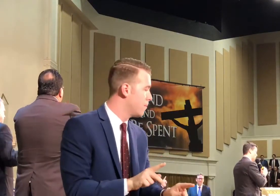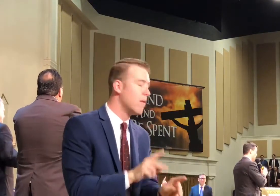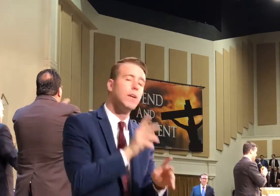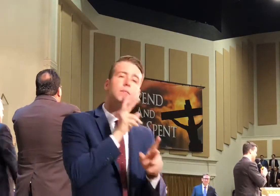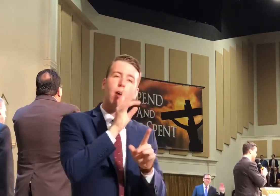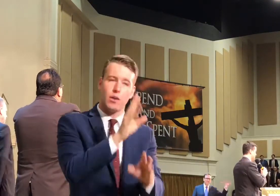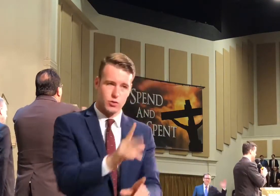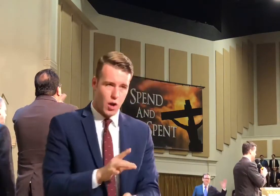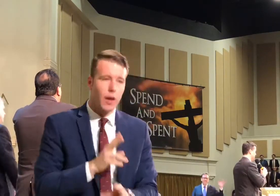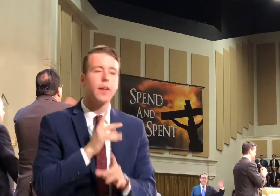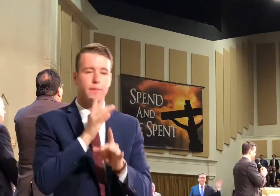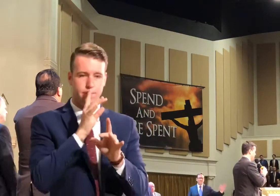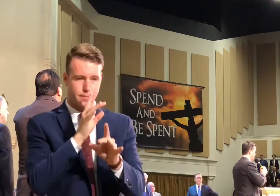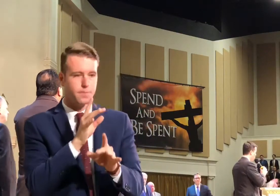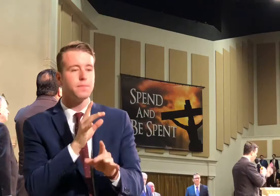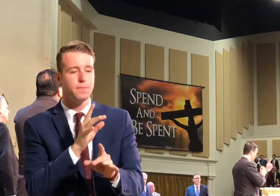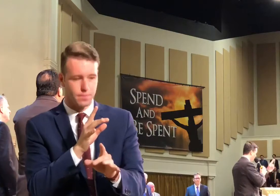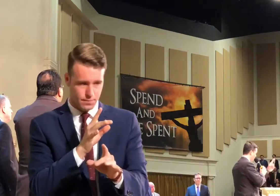tongue-talking,